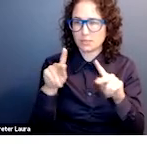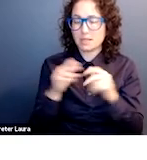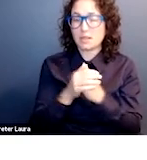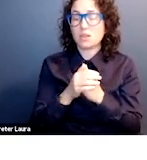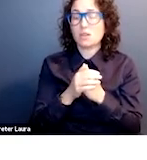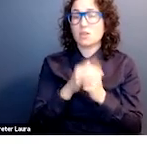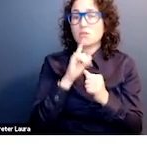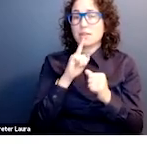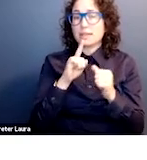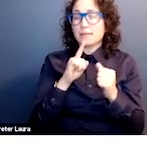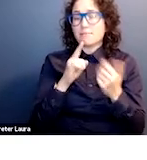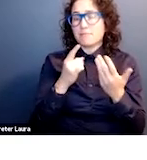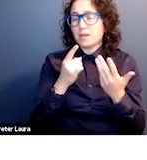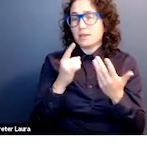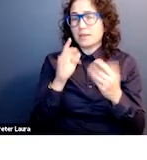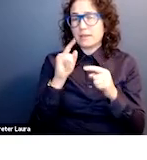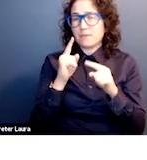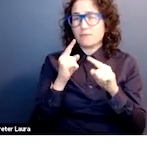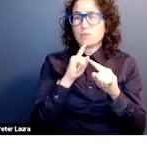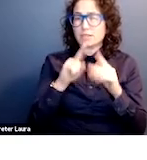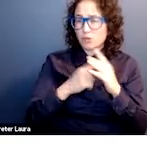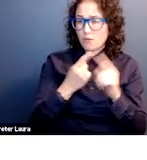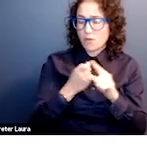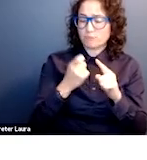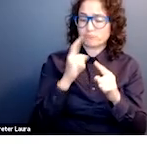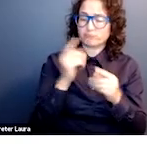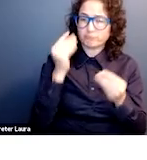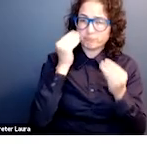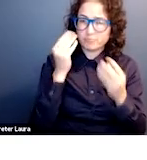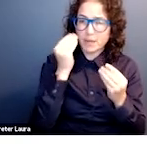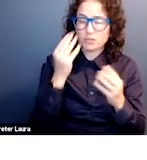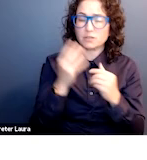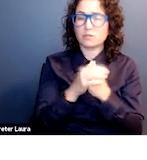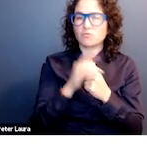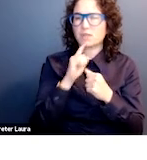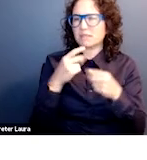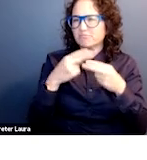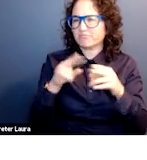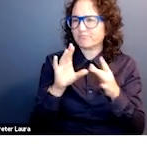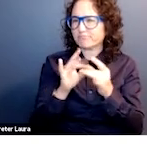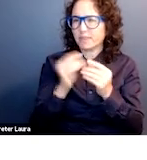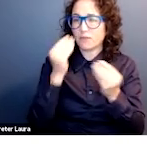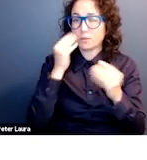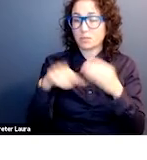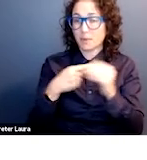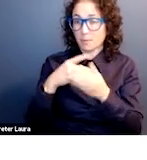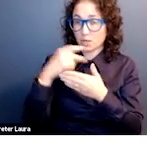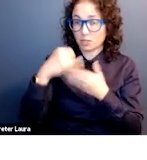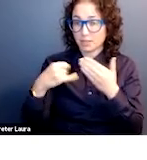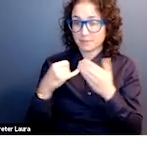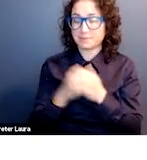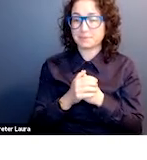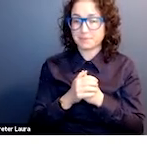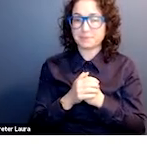starting from giving information on the brief information about the projects. So